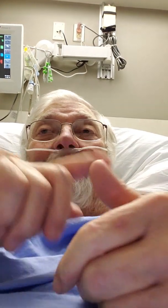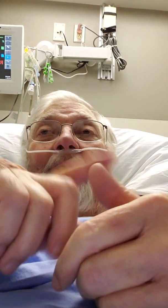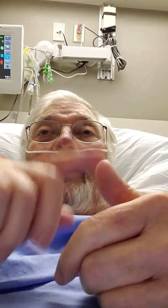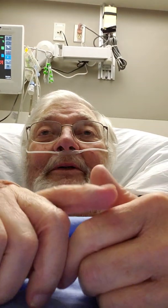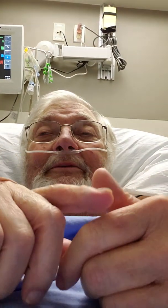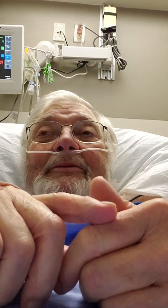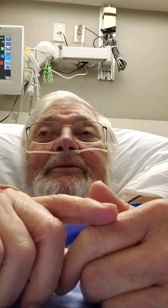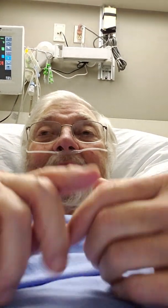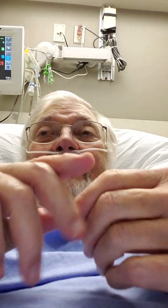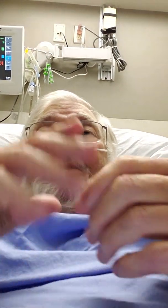And